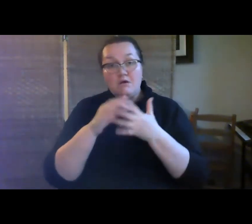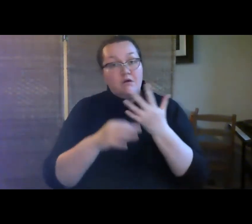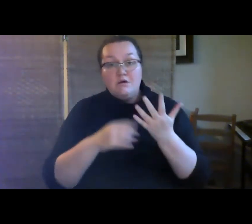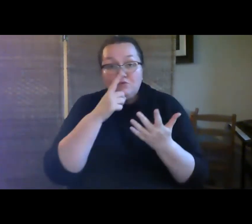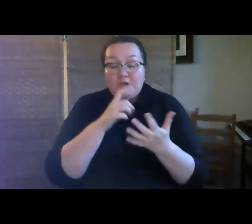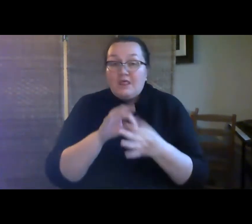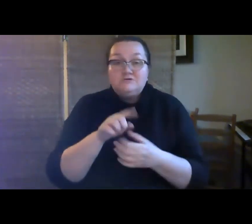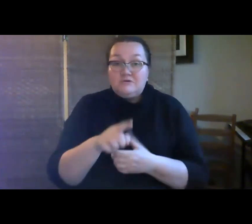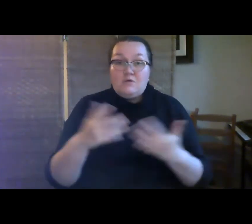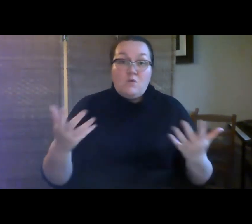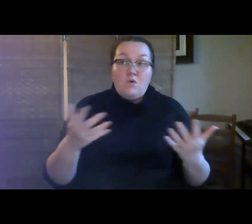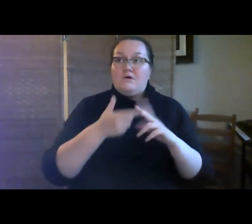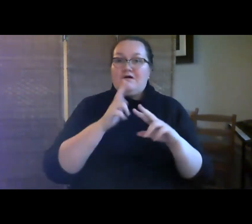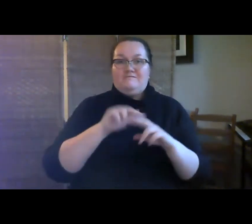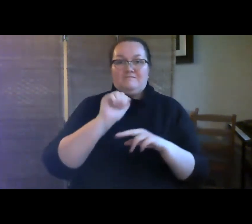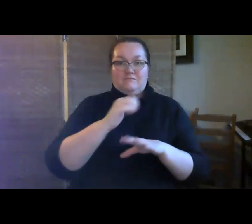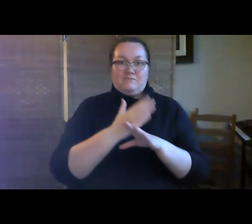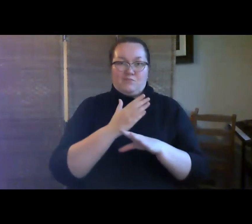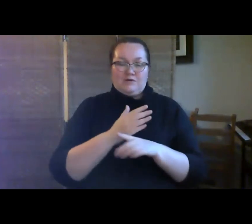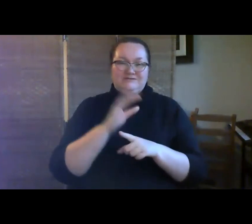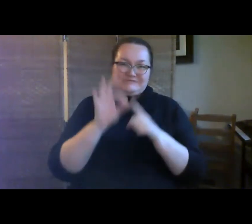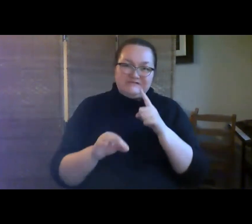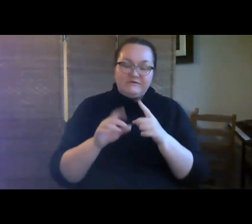specific academic terminology, for example.